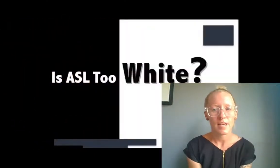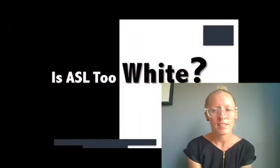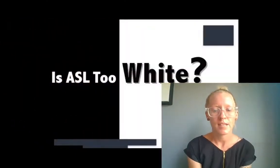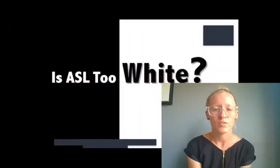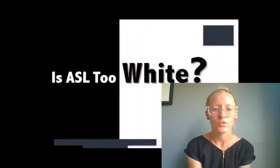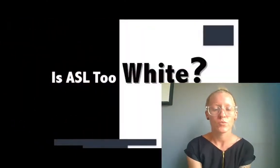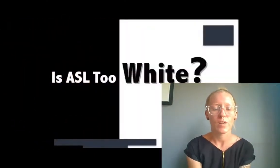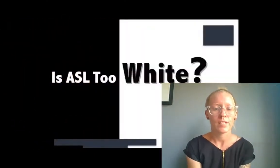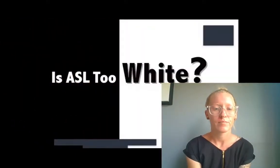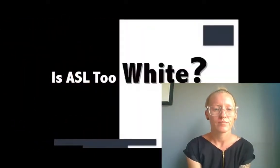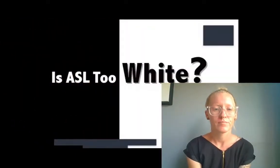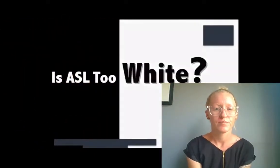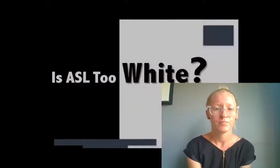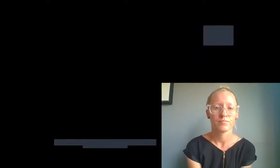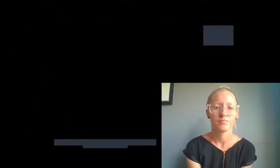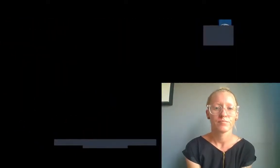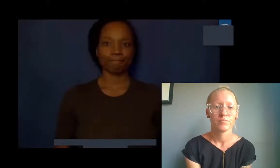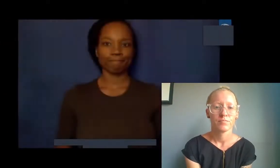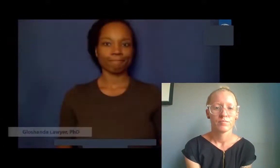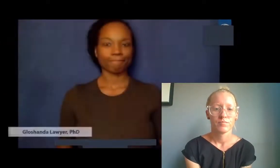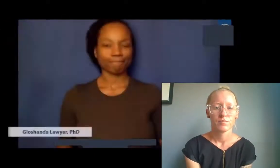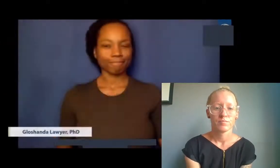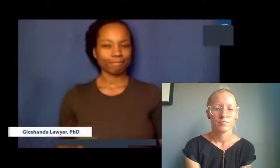Is ASL too white?